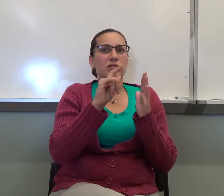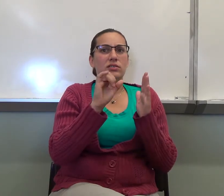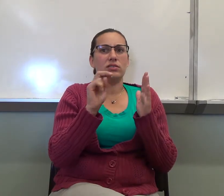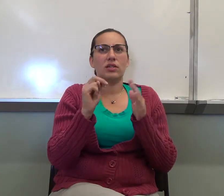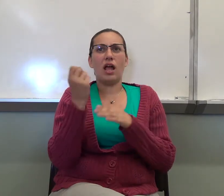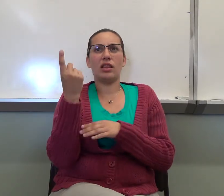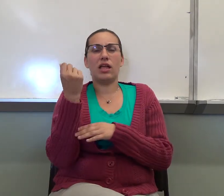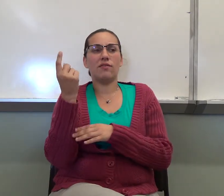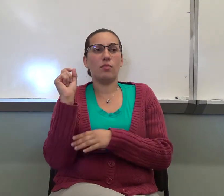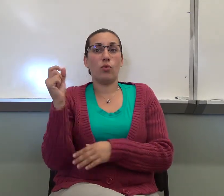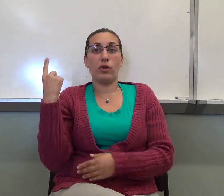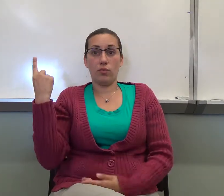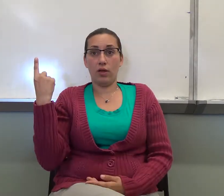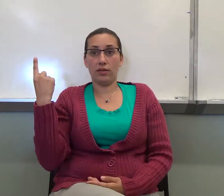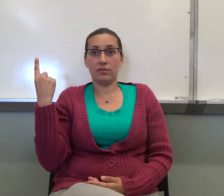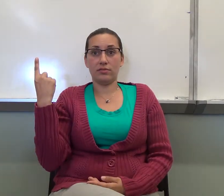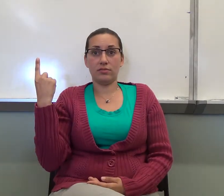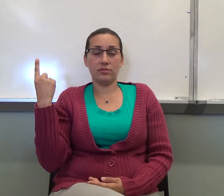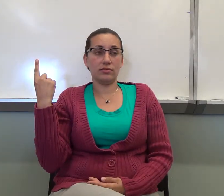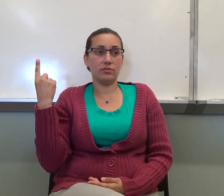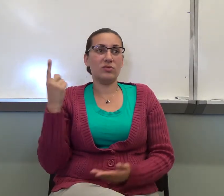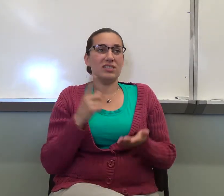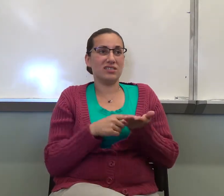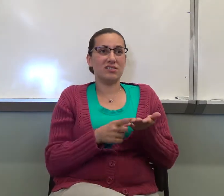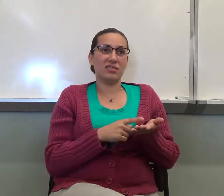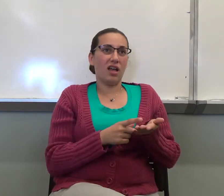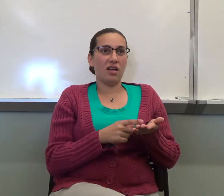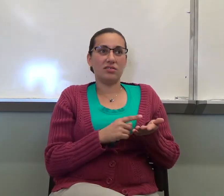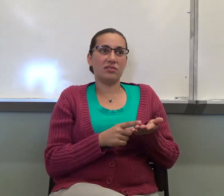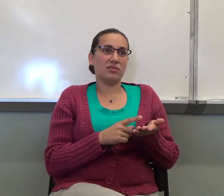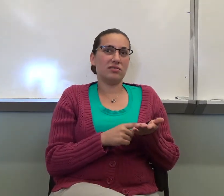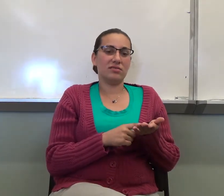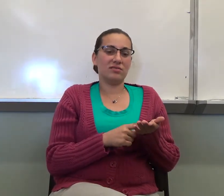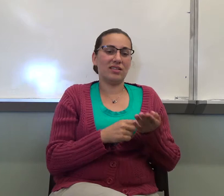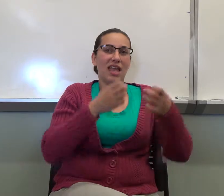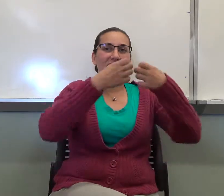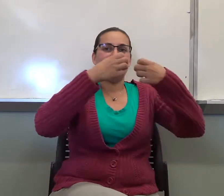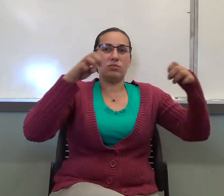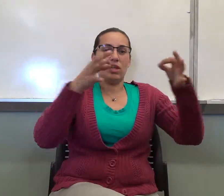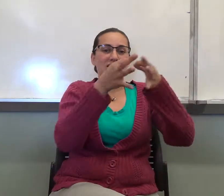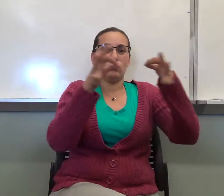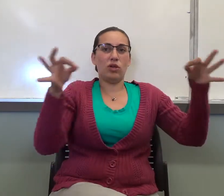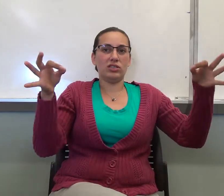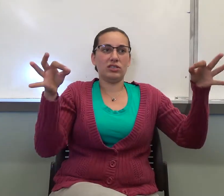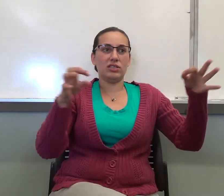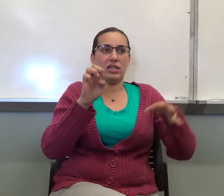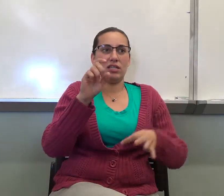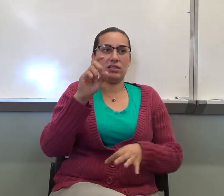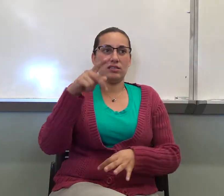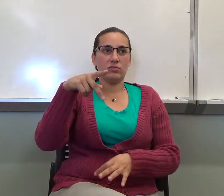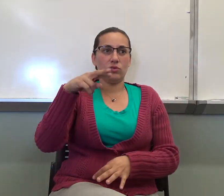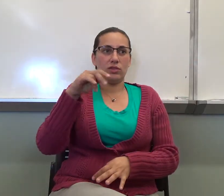We talked about things like expressions, algebra expressions, made up of constants, variables, and so